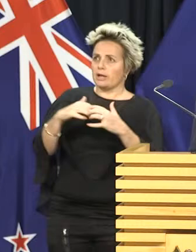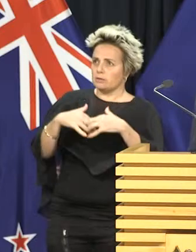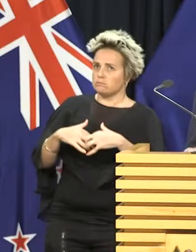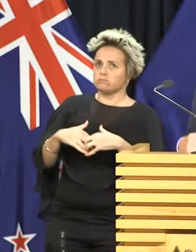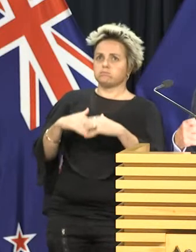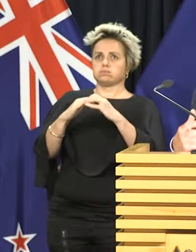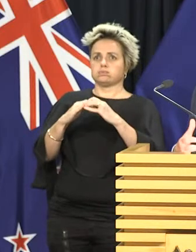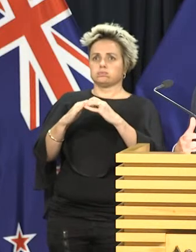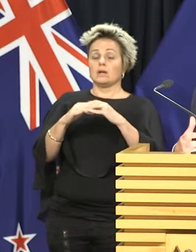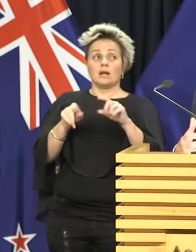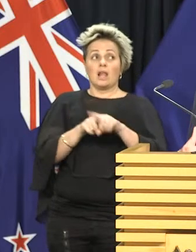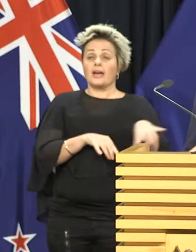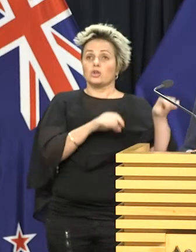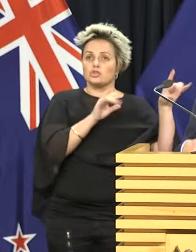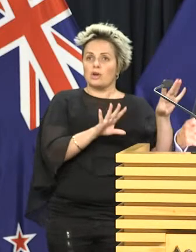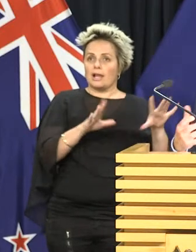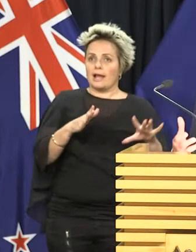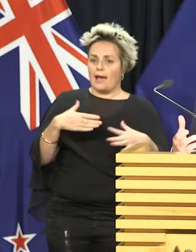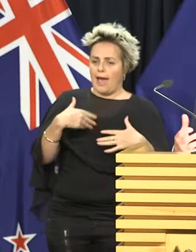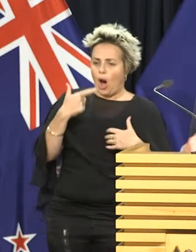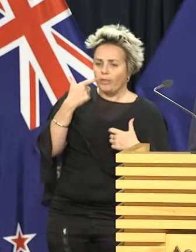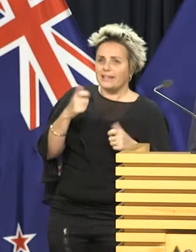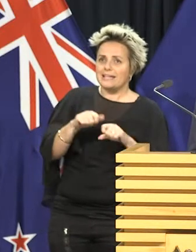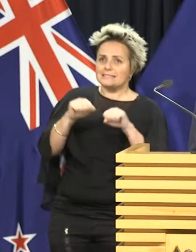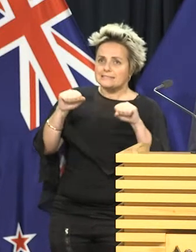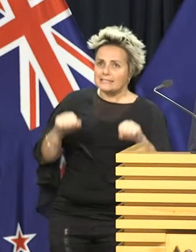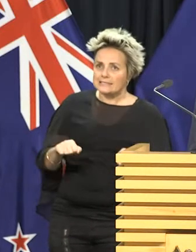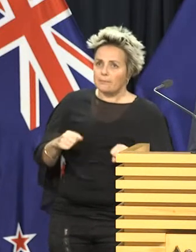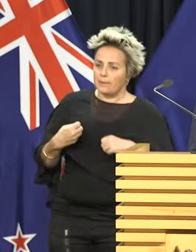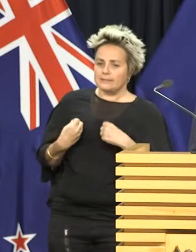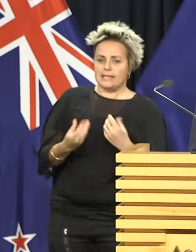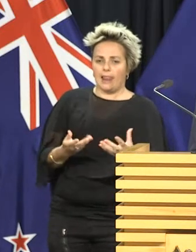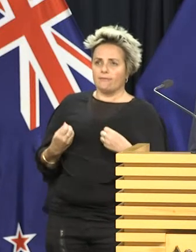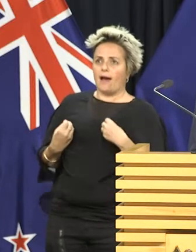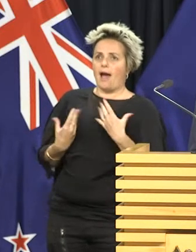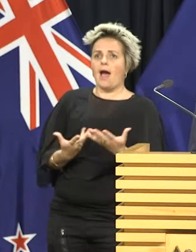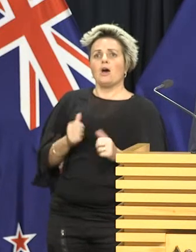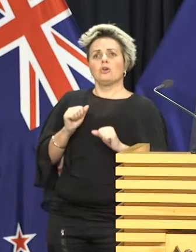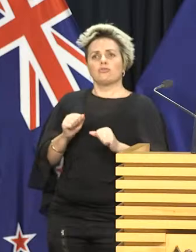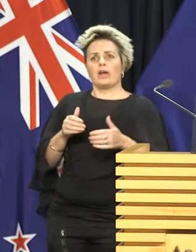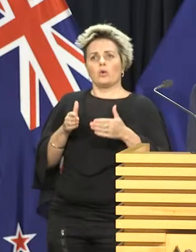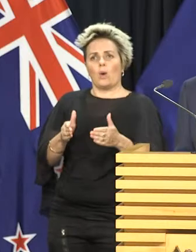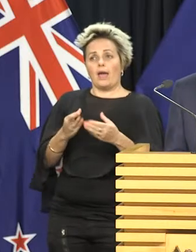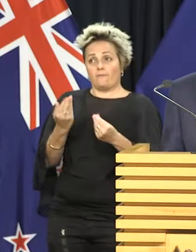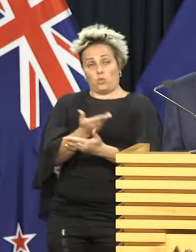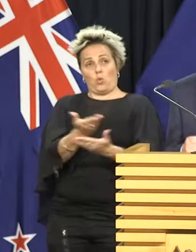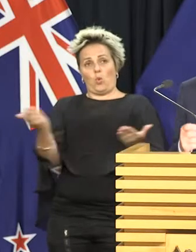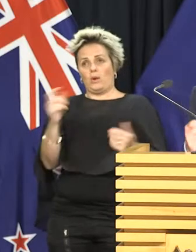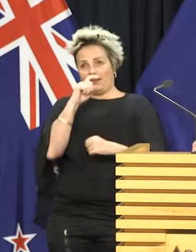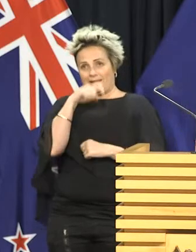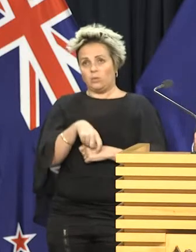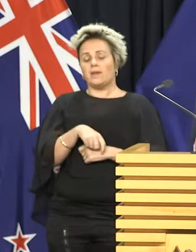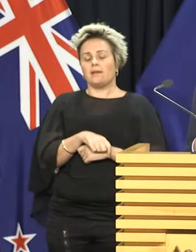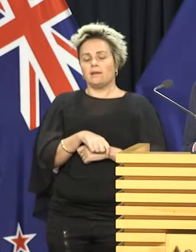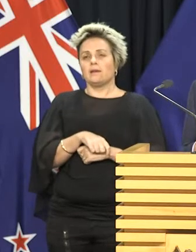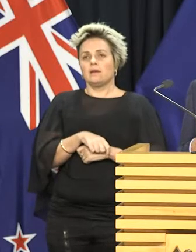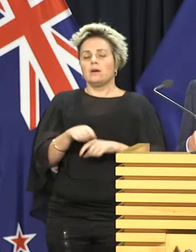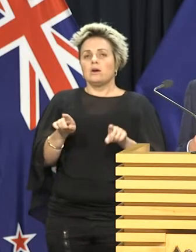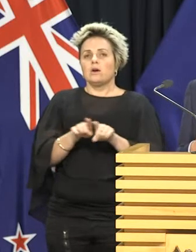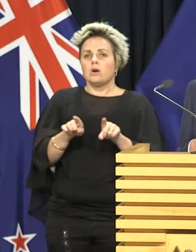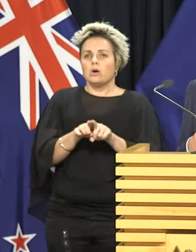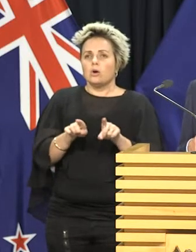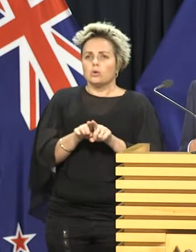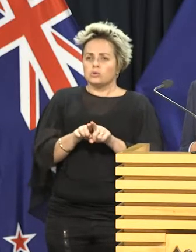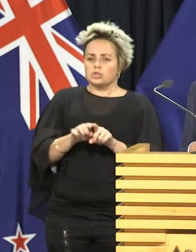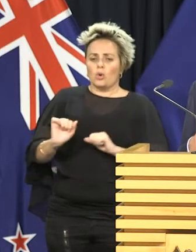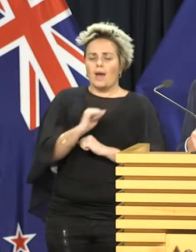as Australia is, to run our healthcare system and deliver healthcare to all New Zealanders, and a significant effort that